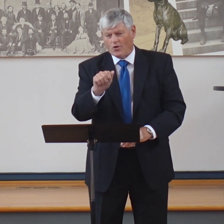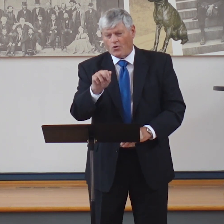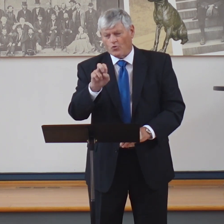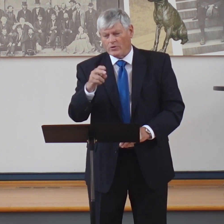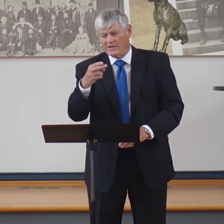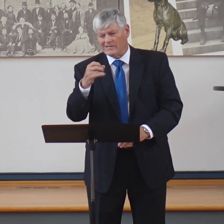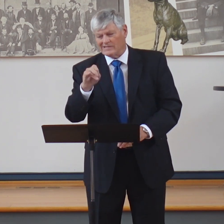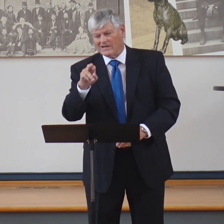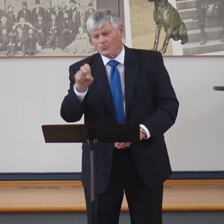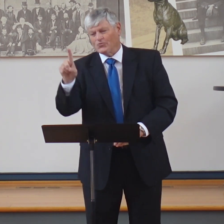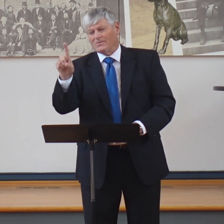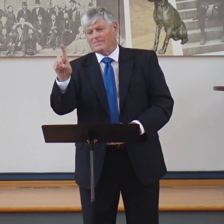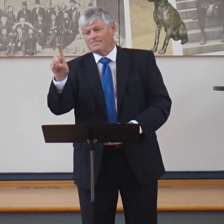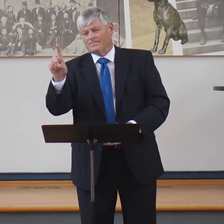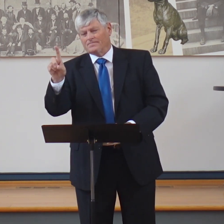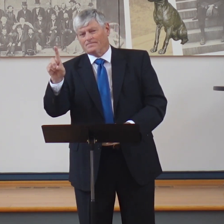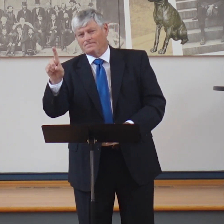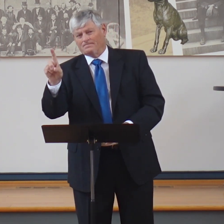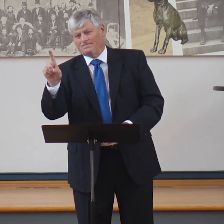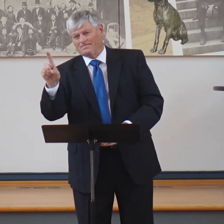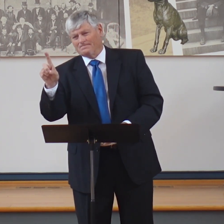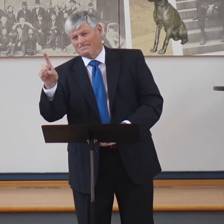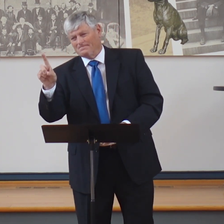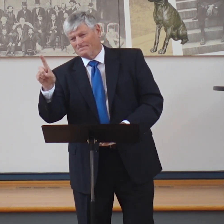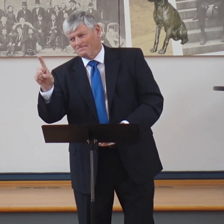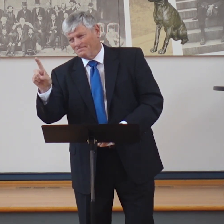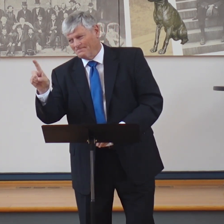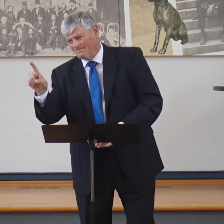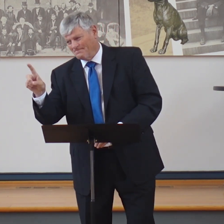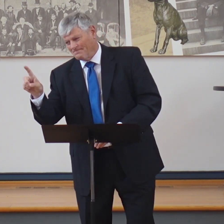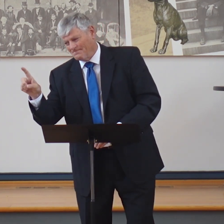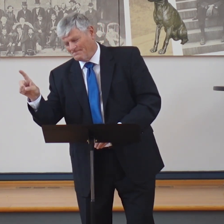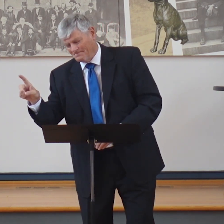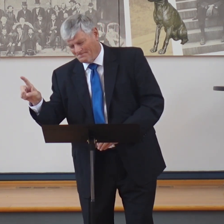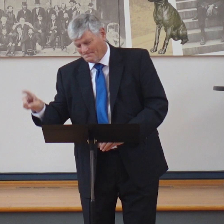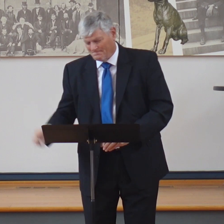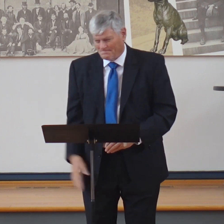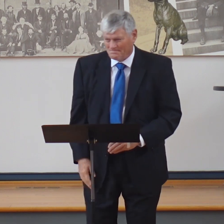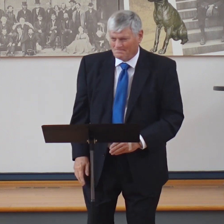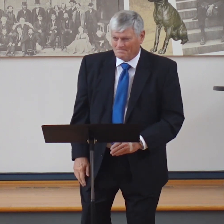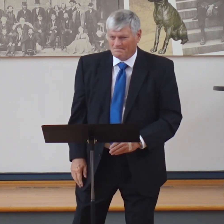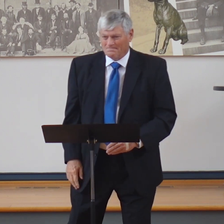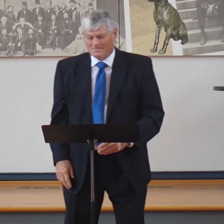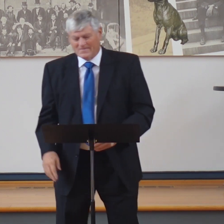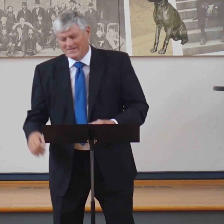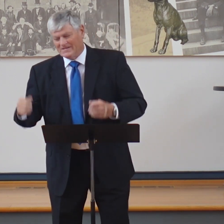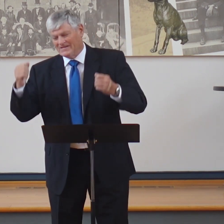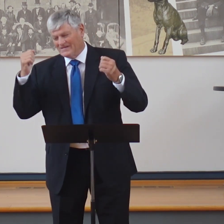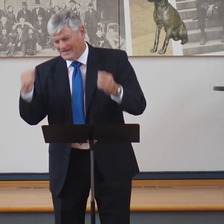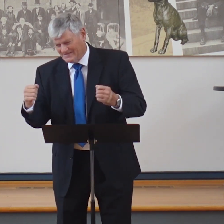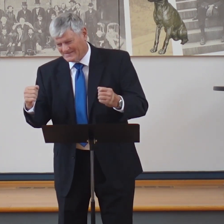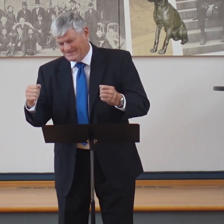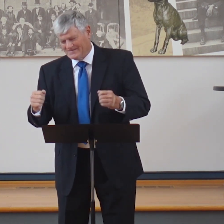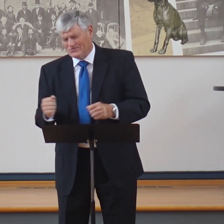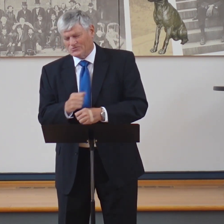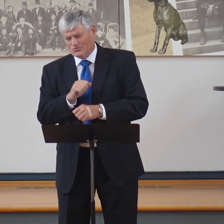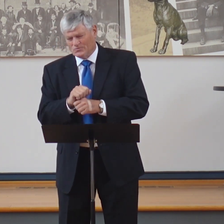in. You are hired. And that's what he told her by just